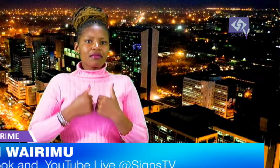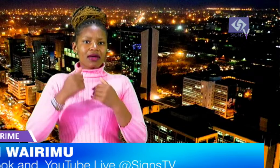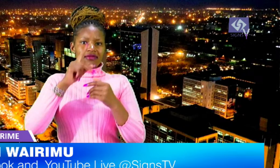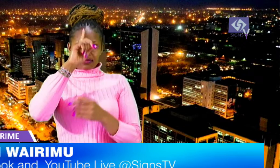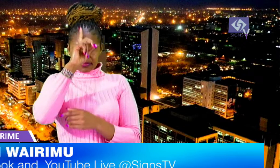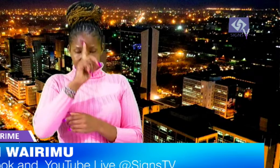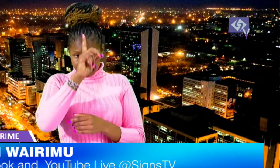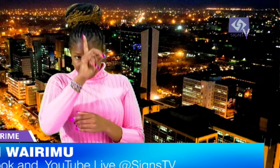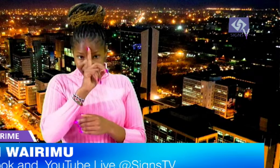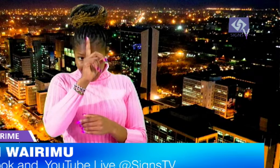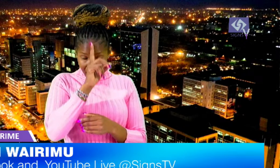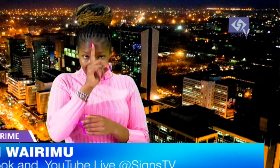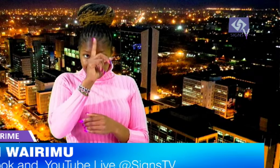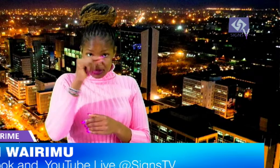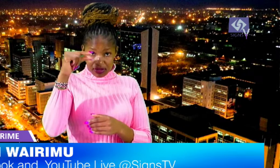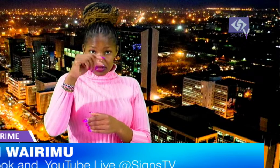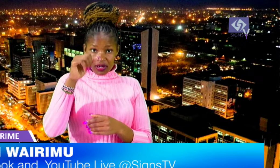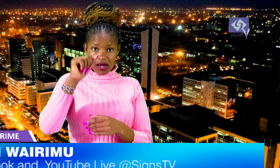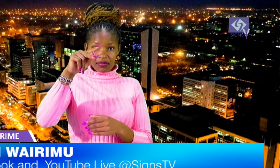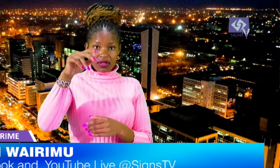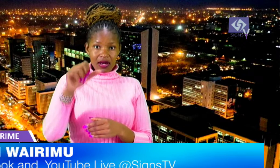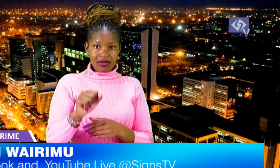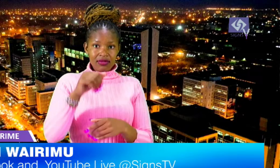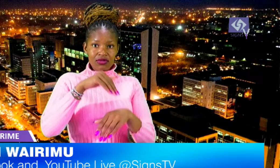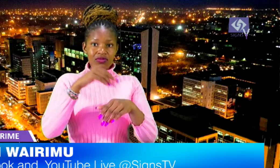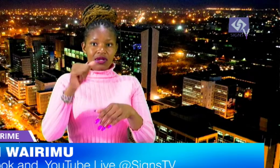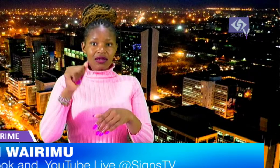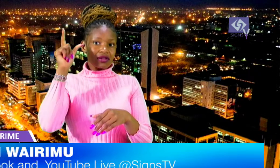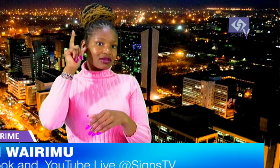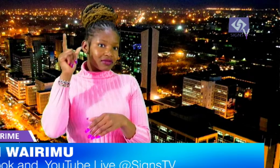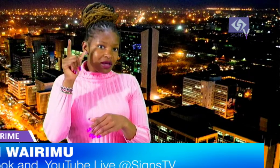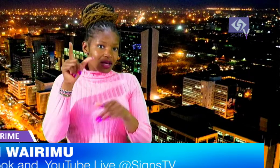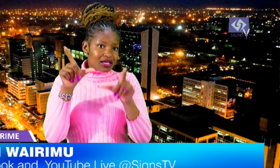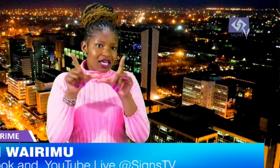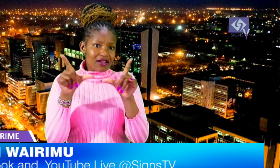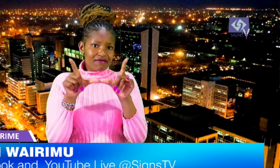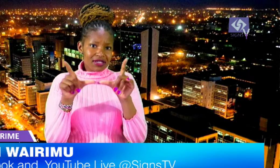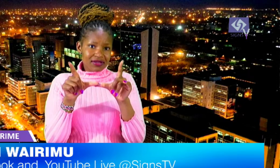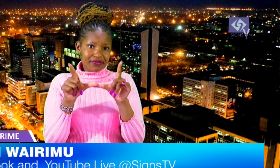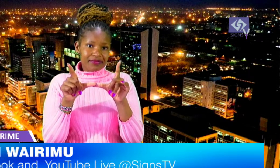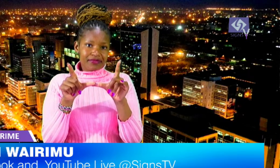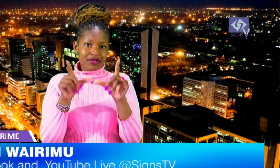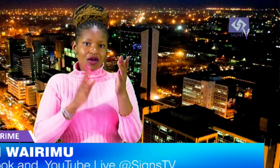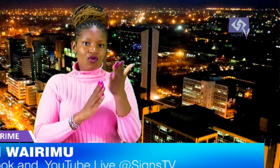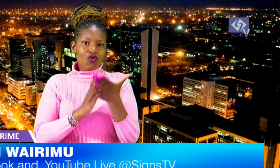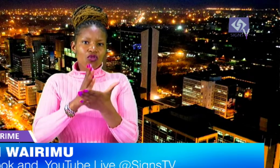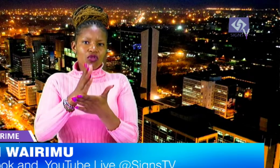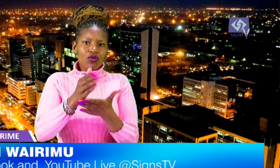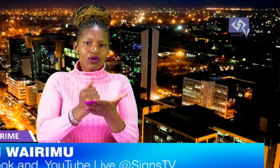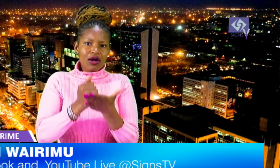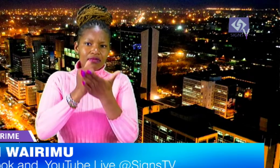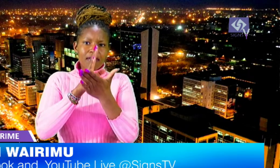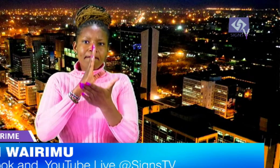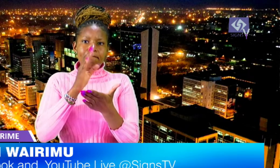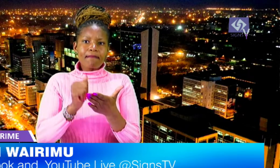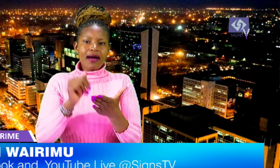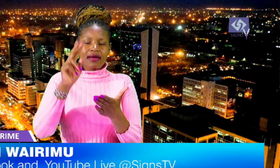for the project revealed serious gaps in the licensing procedure upon thorough assessment by